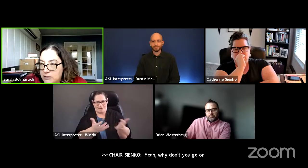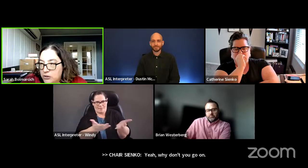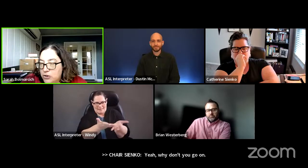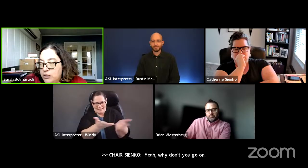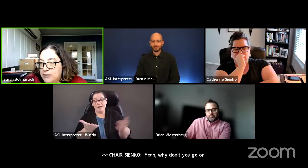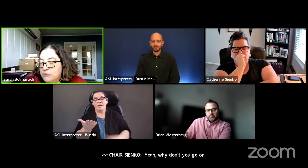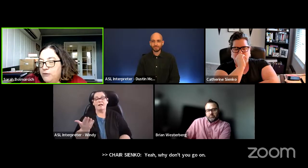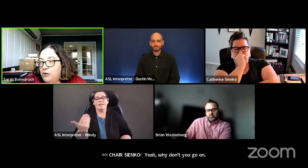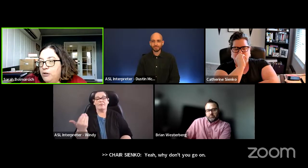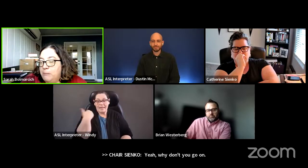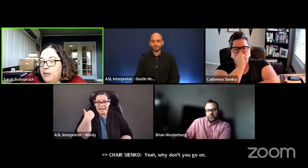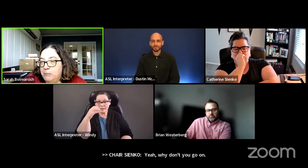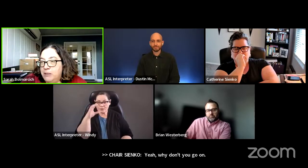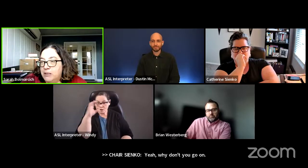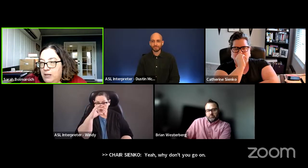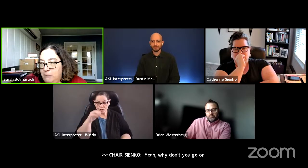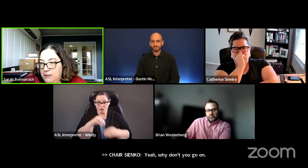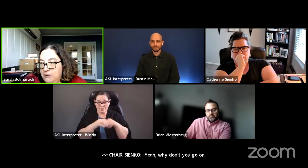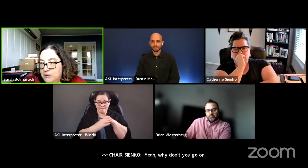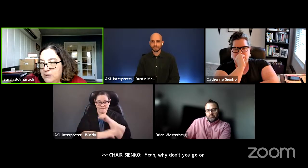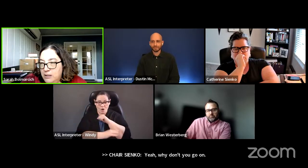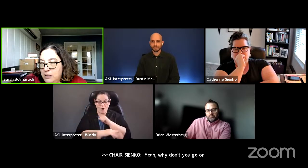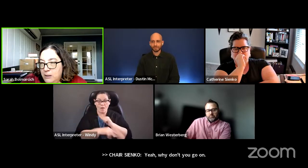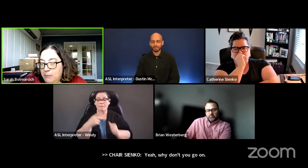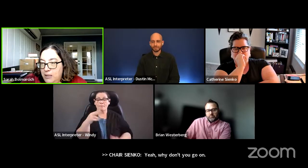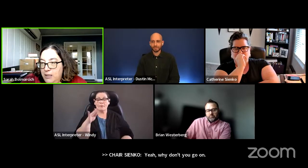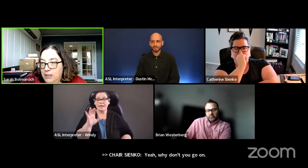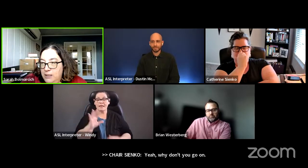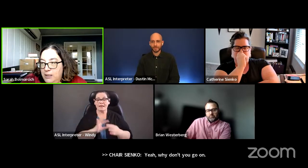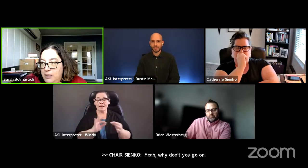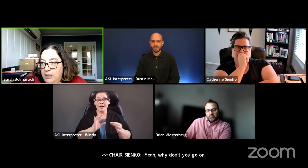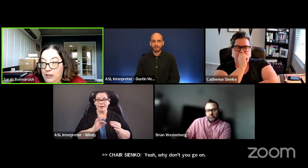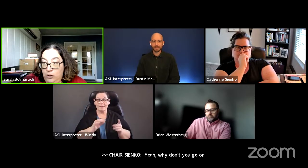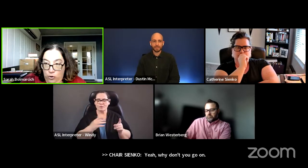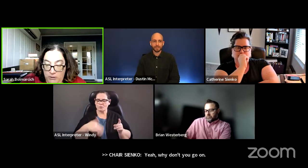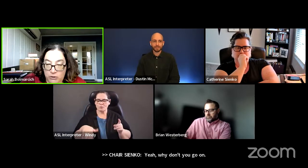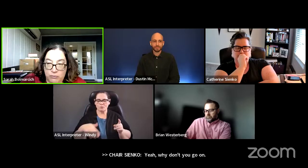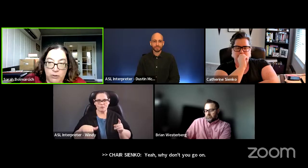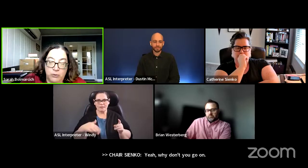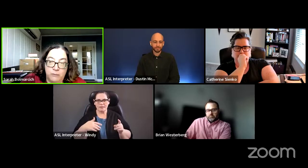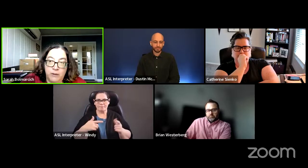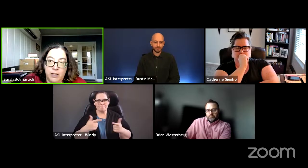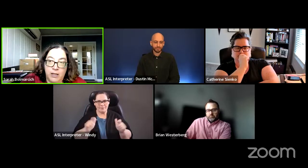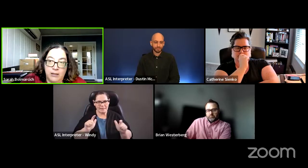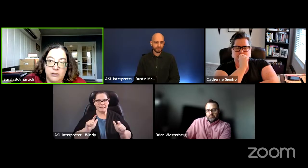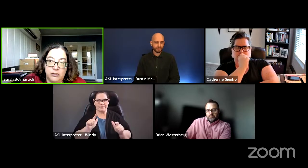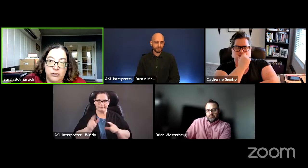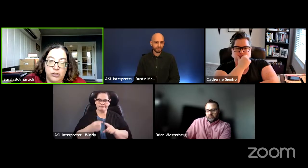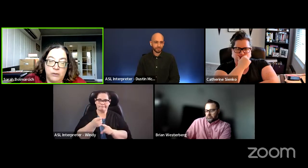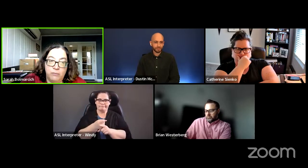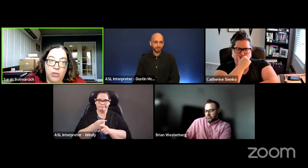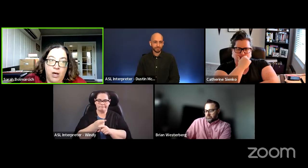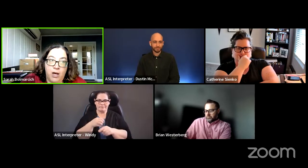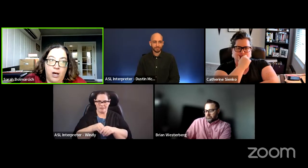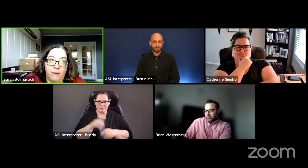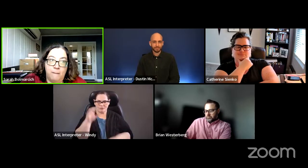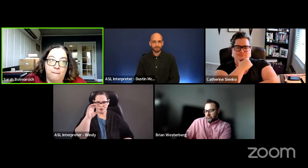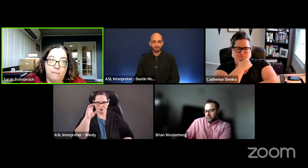the last search last fall, the public comments played an enormous role in the